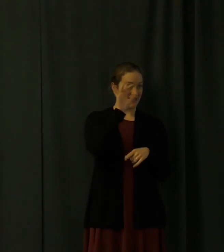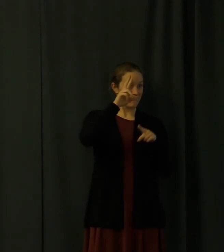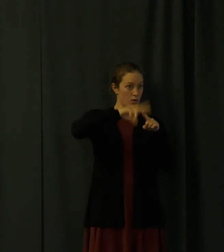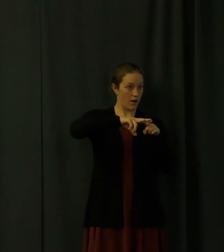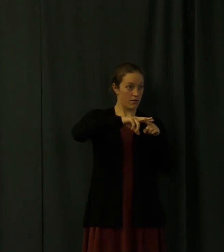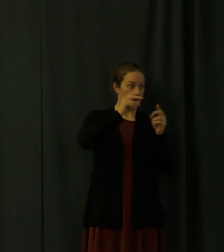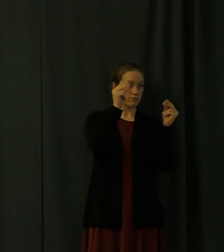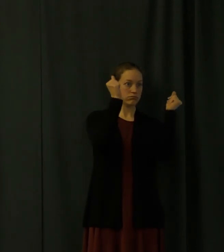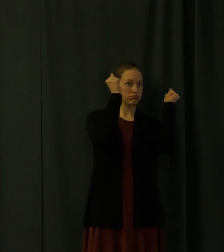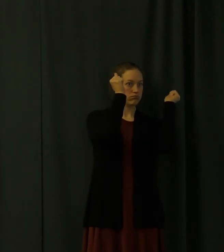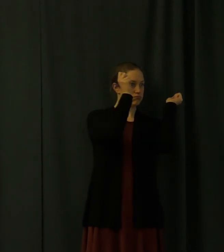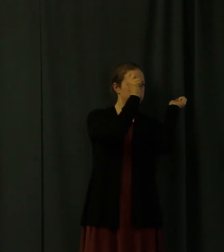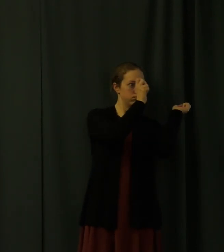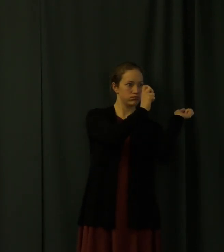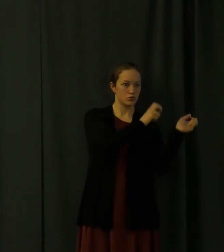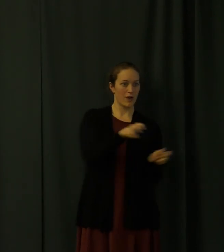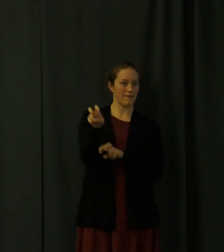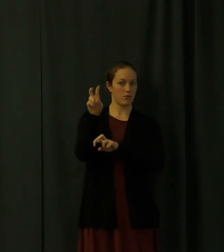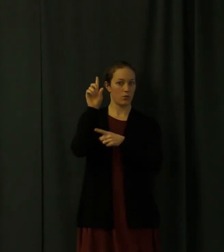Magic.